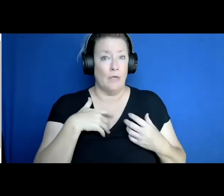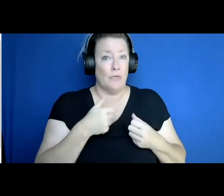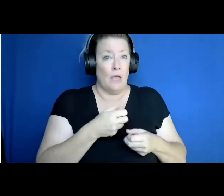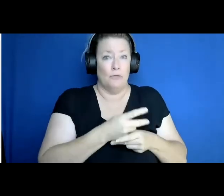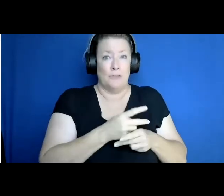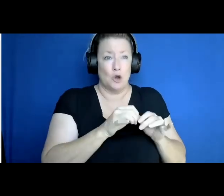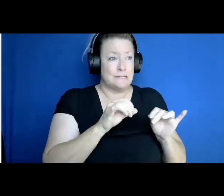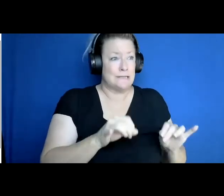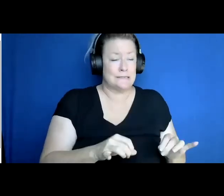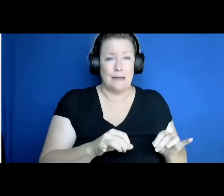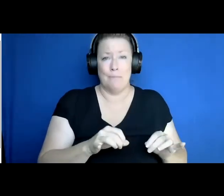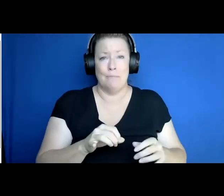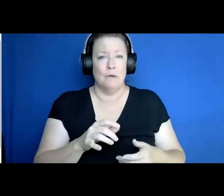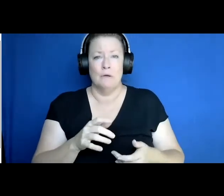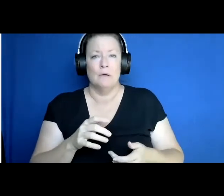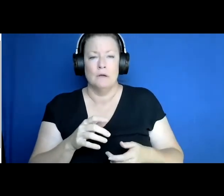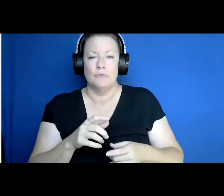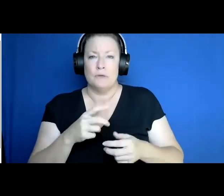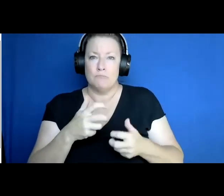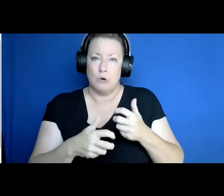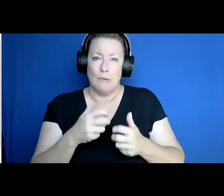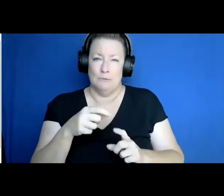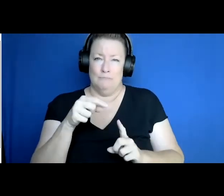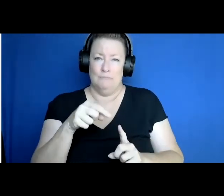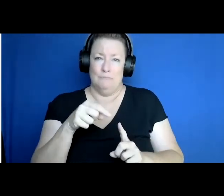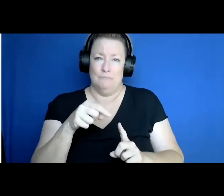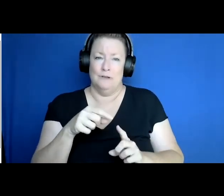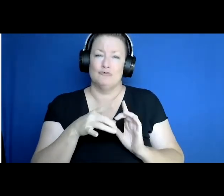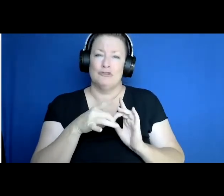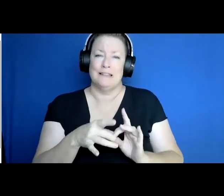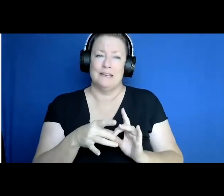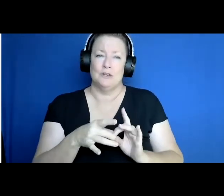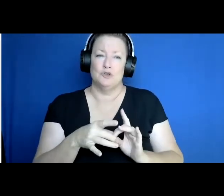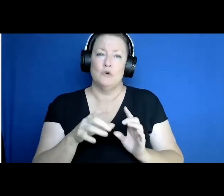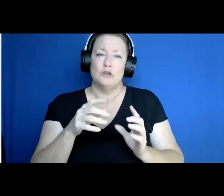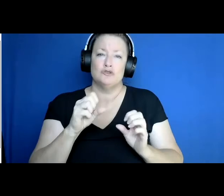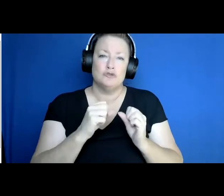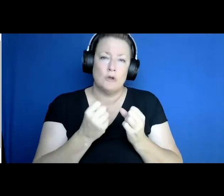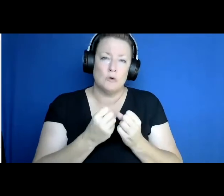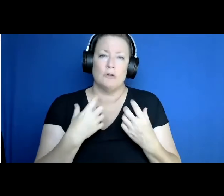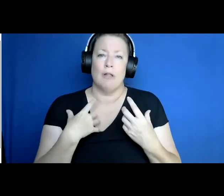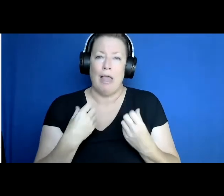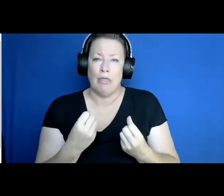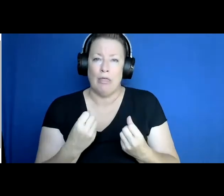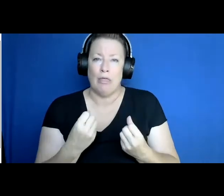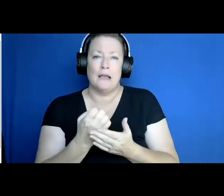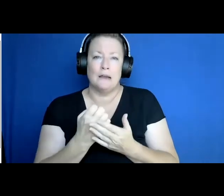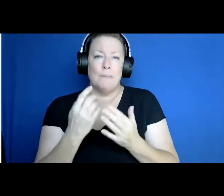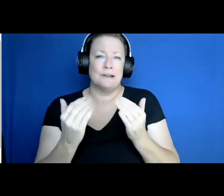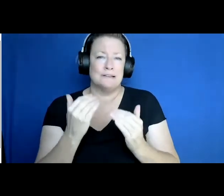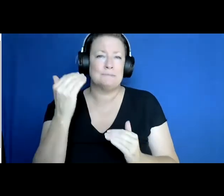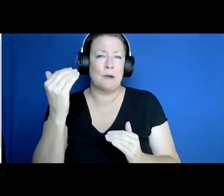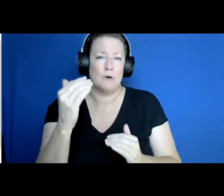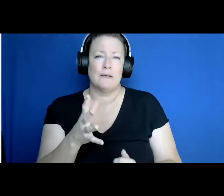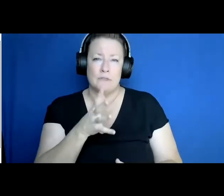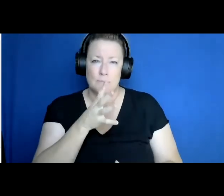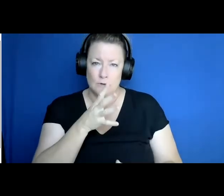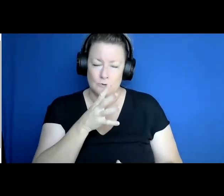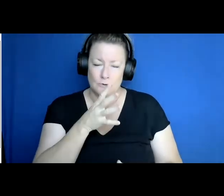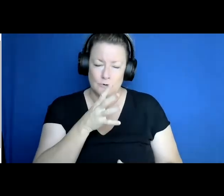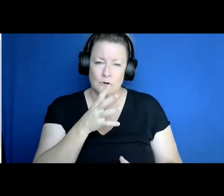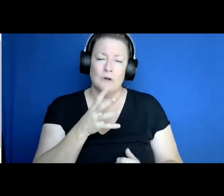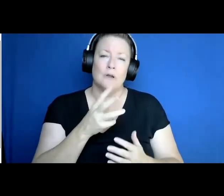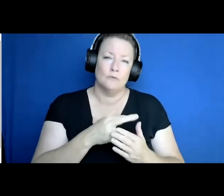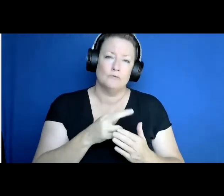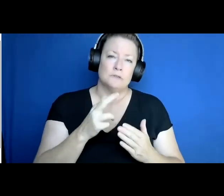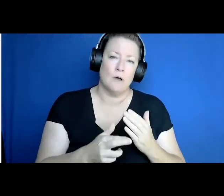personnel, but really problems that relate to the social, health, and economic disparities of the mother, which result in the